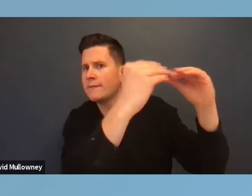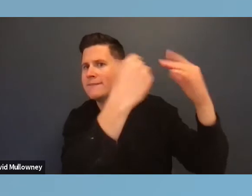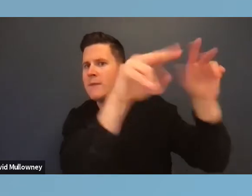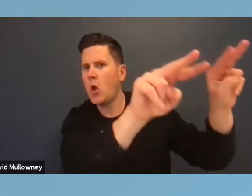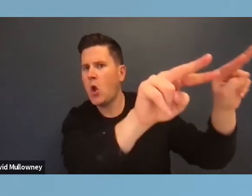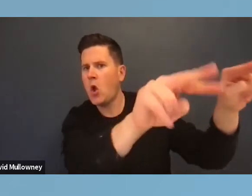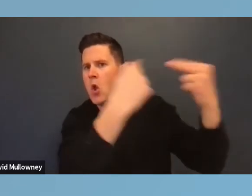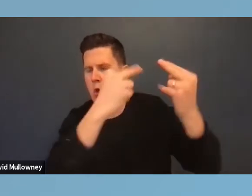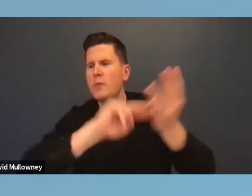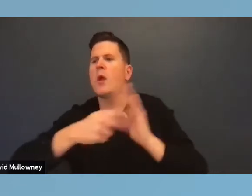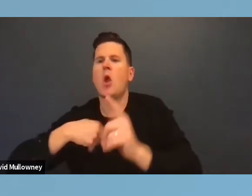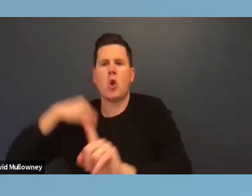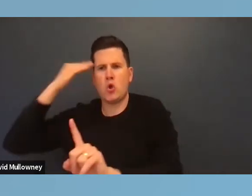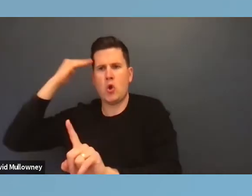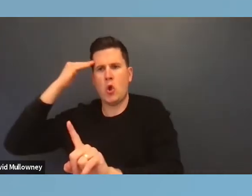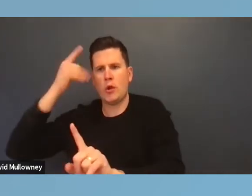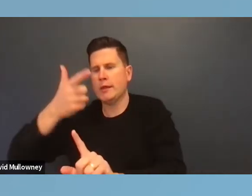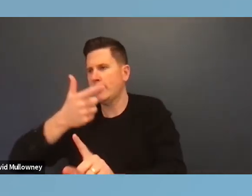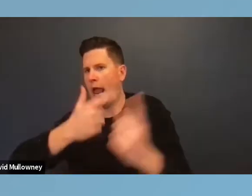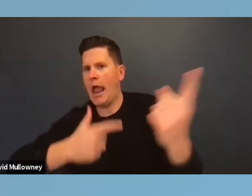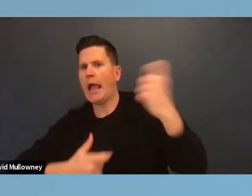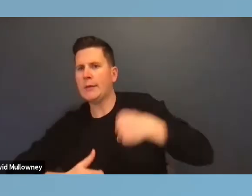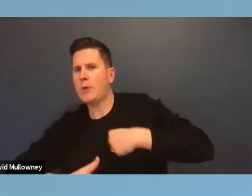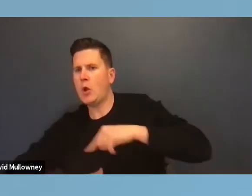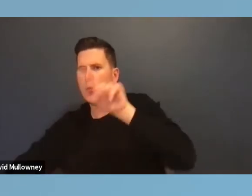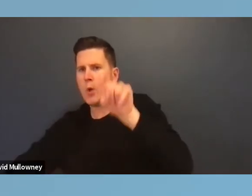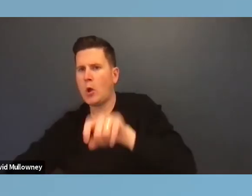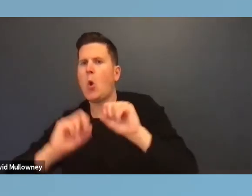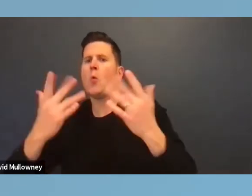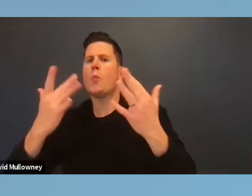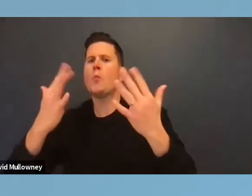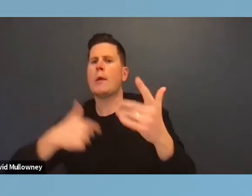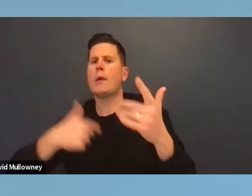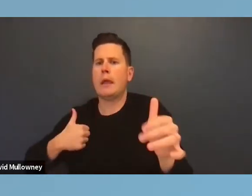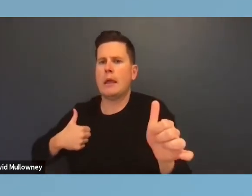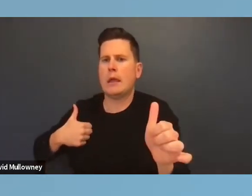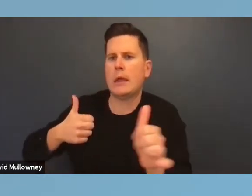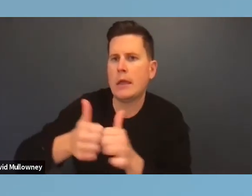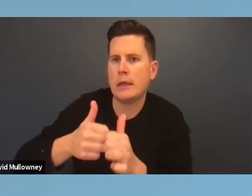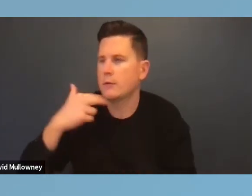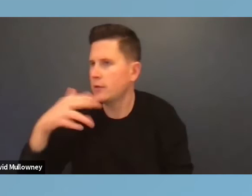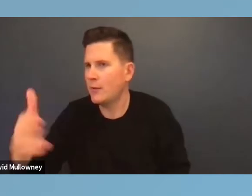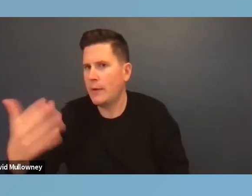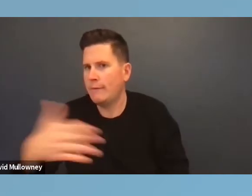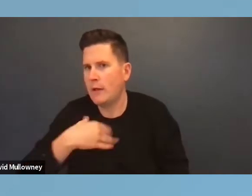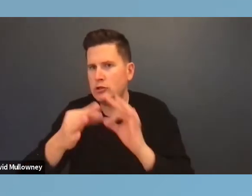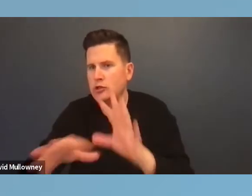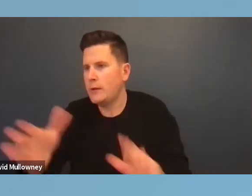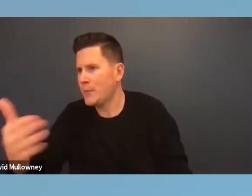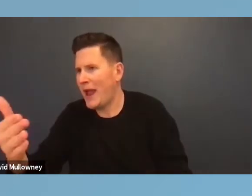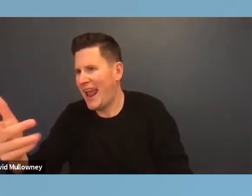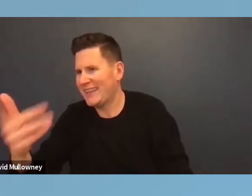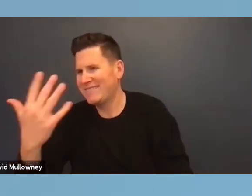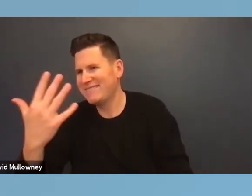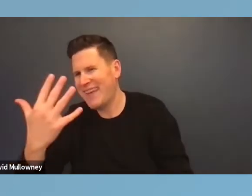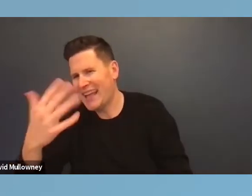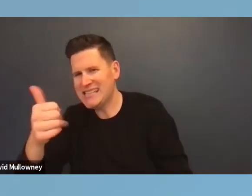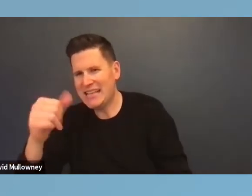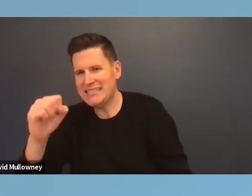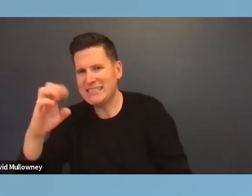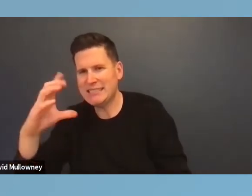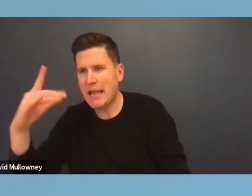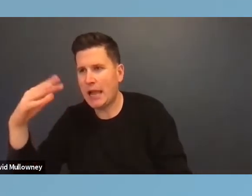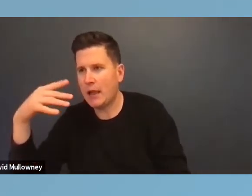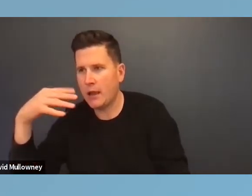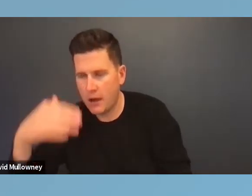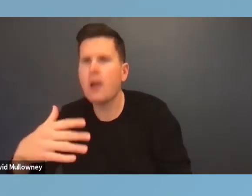they continued to talk, they would stop and look at me, and then I would realize I'd wait for the interpreter to catch up. It would